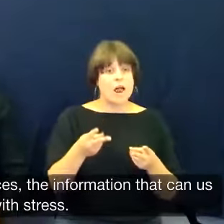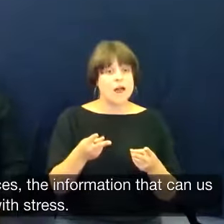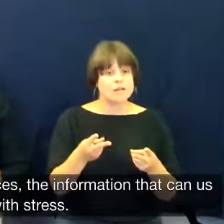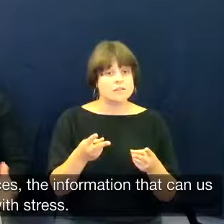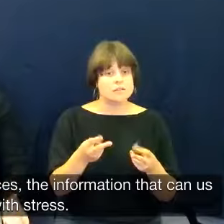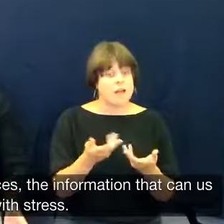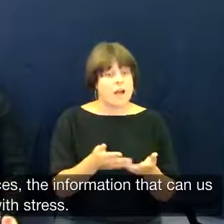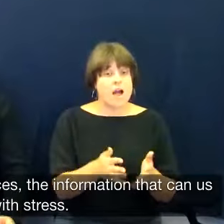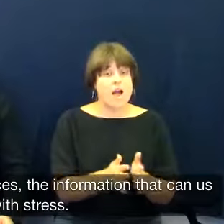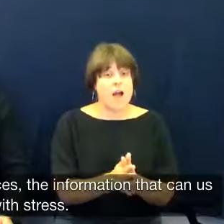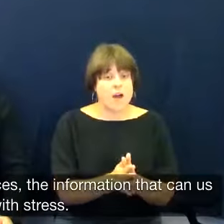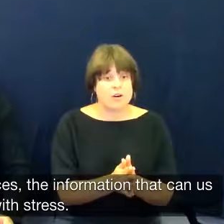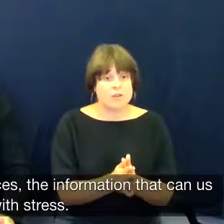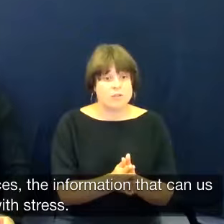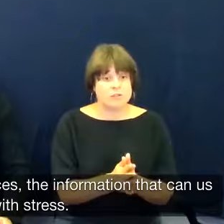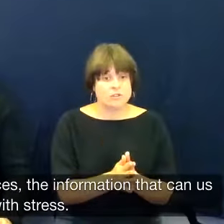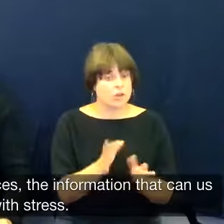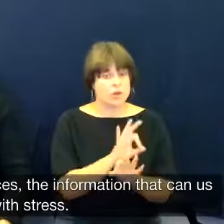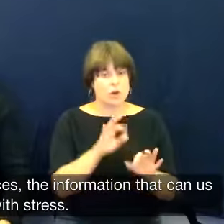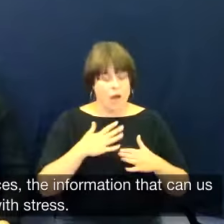and without feeling upset?